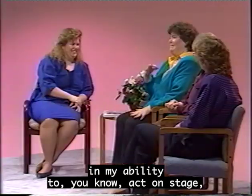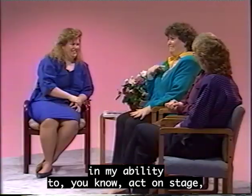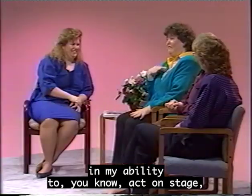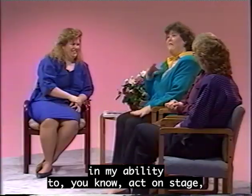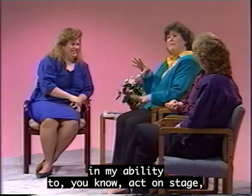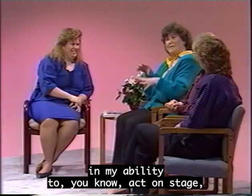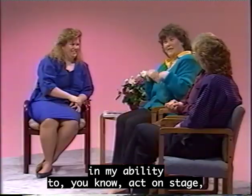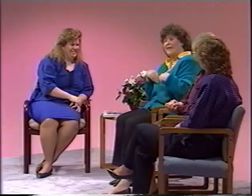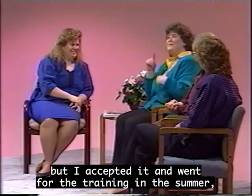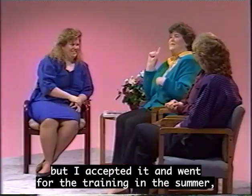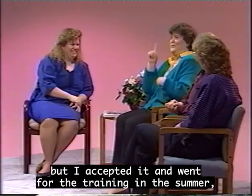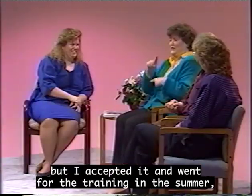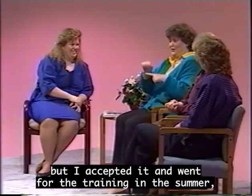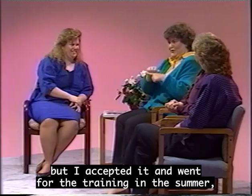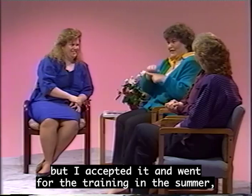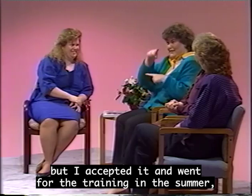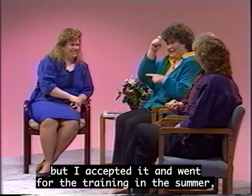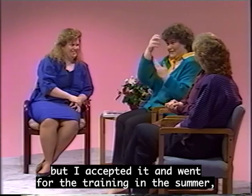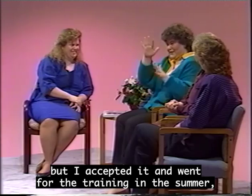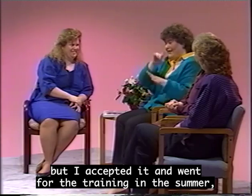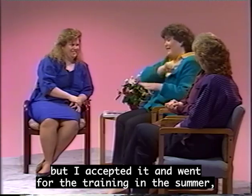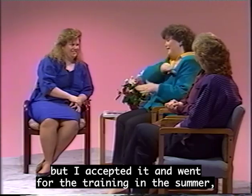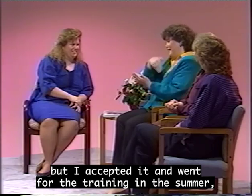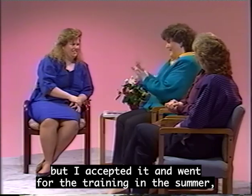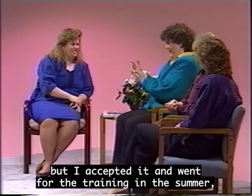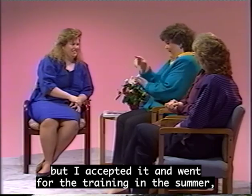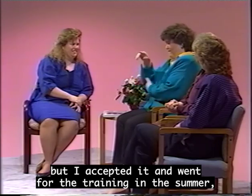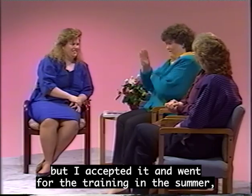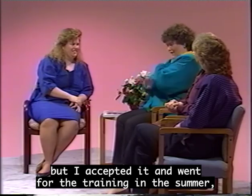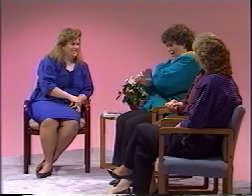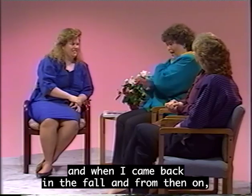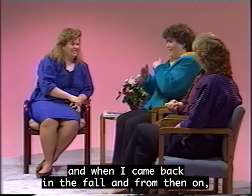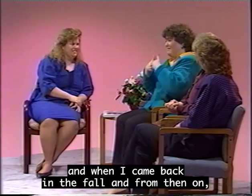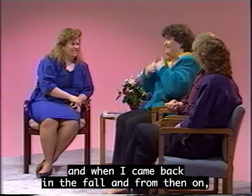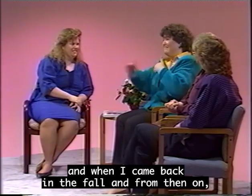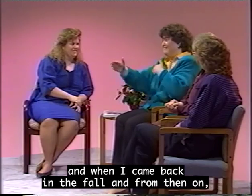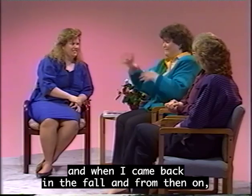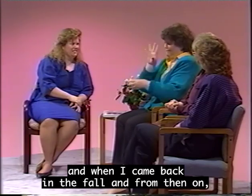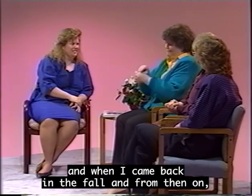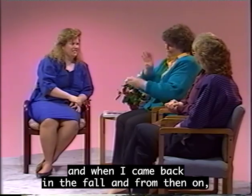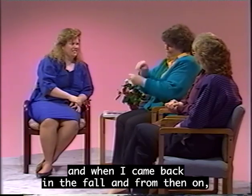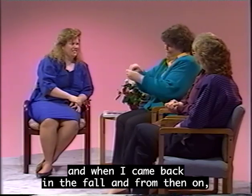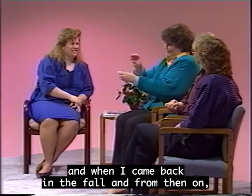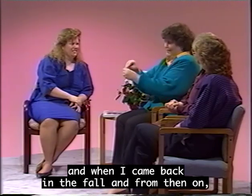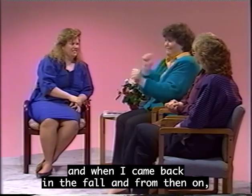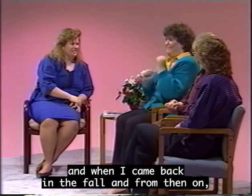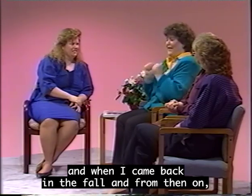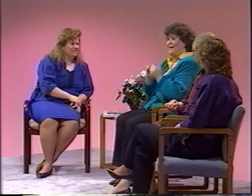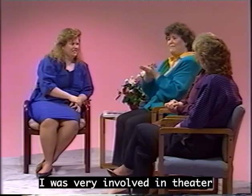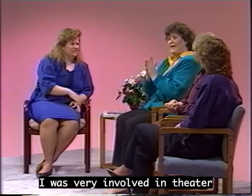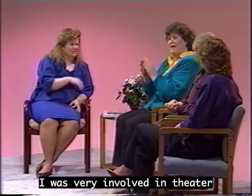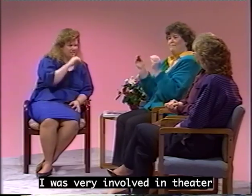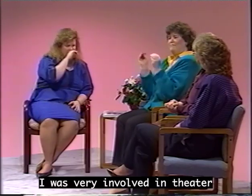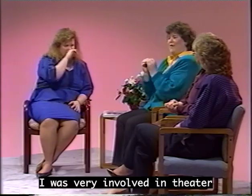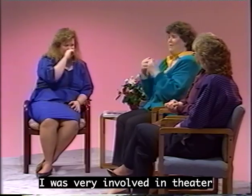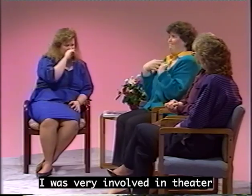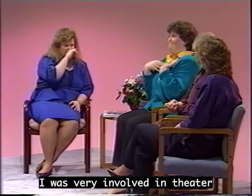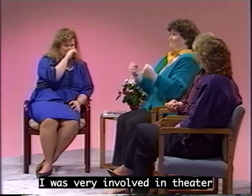on stage. But I accepted it and went for the training in the summer. And when I came back in the fall, and from then on, I was